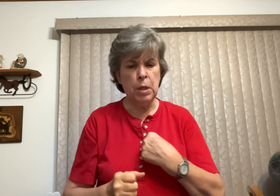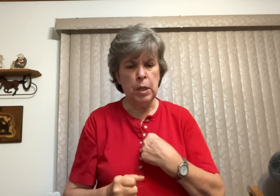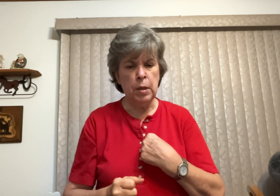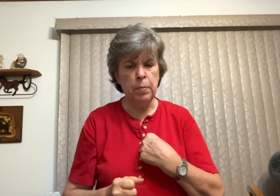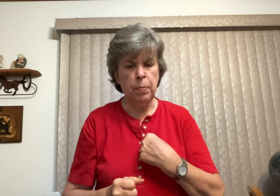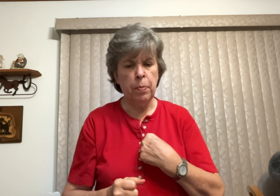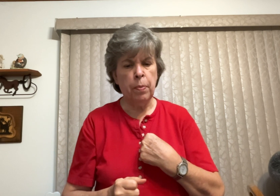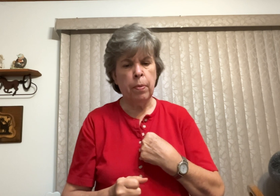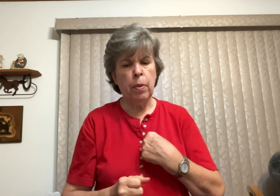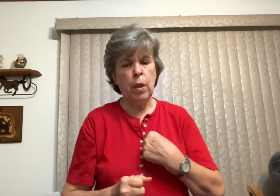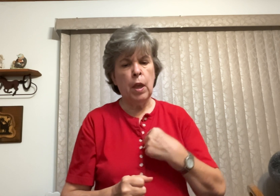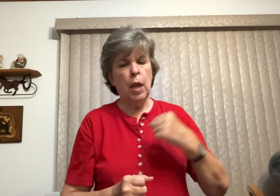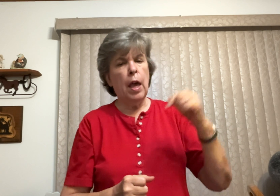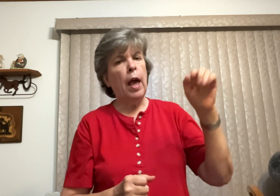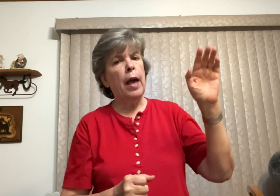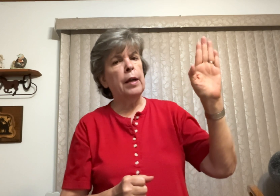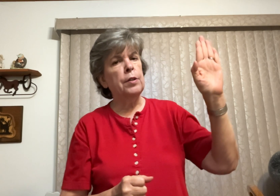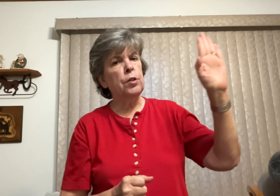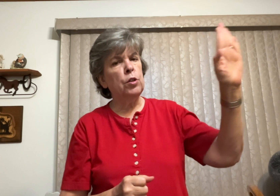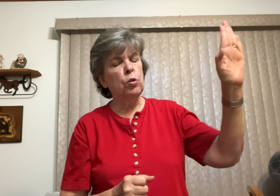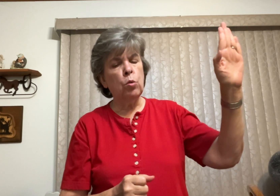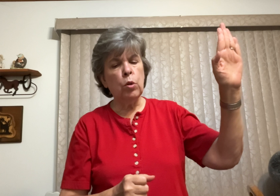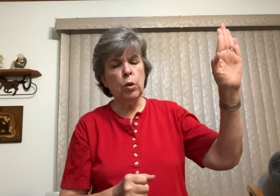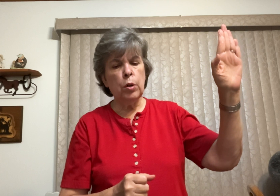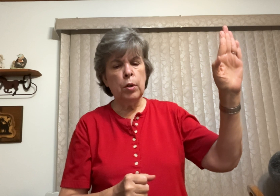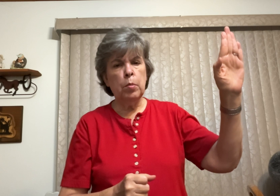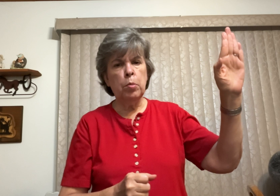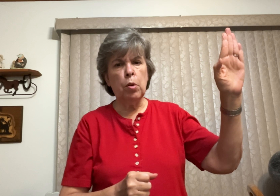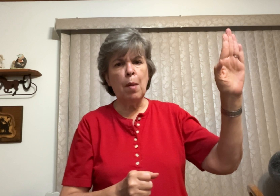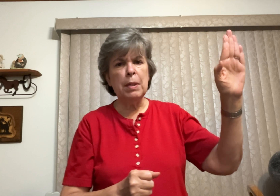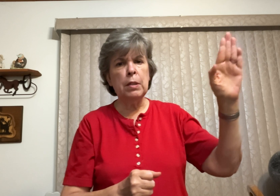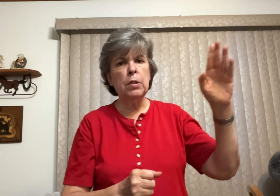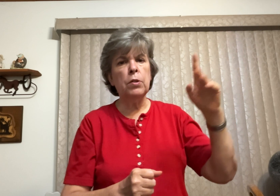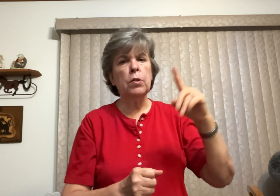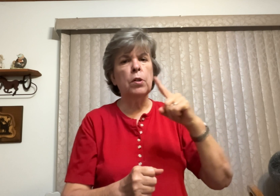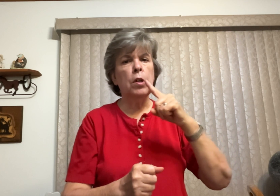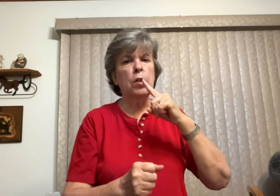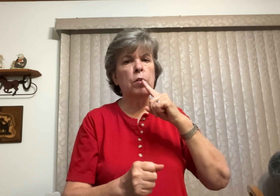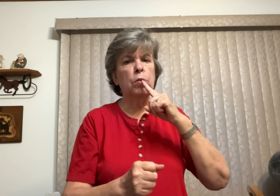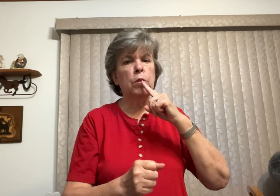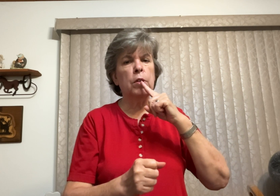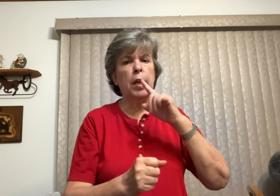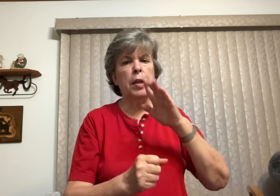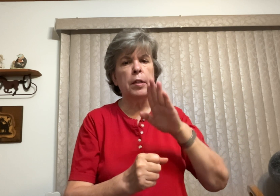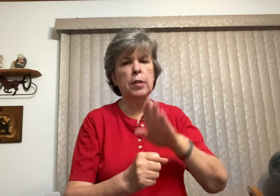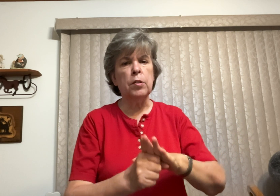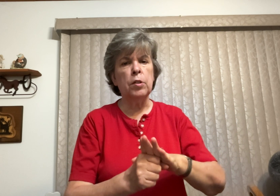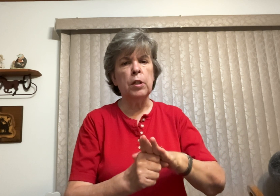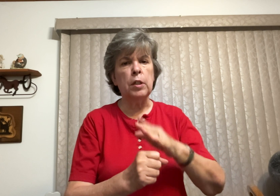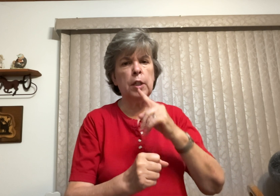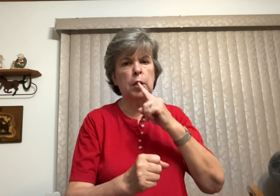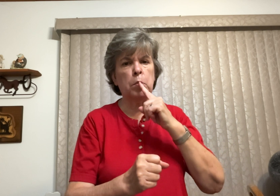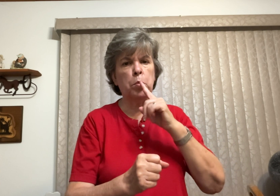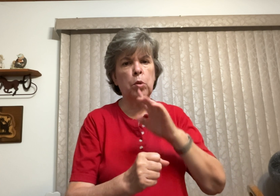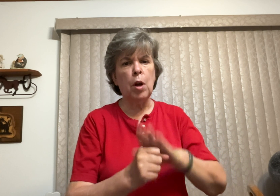me. And your promises, you say it and seal it. That's